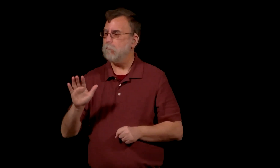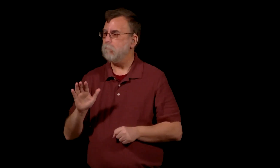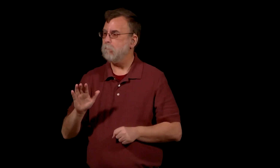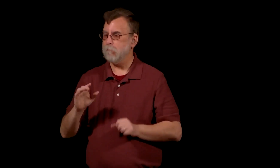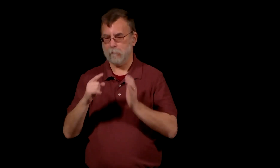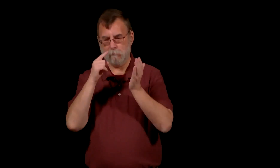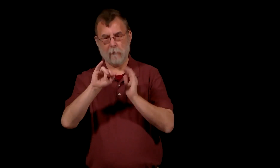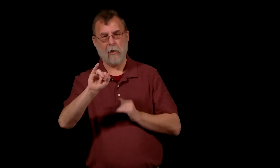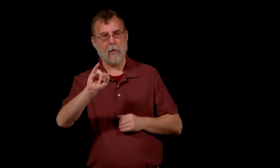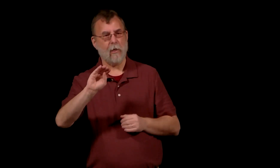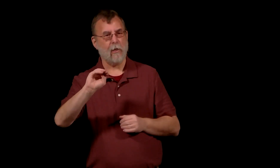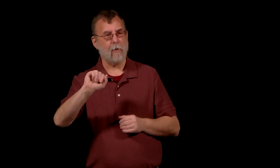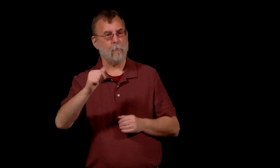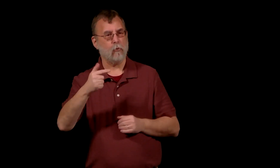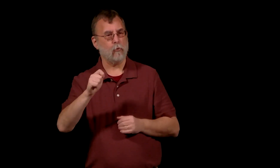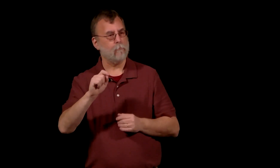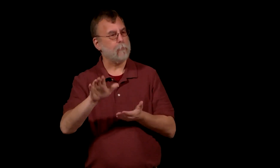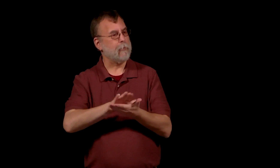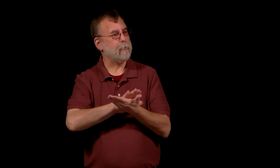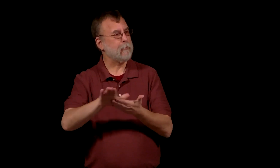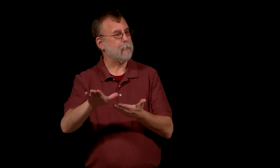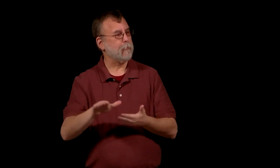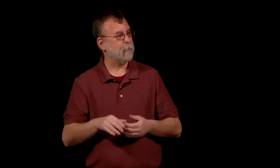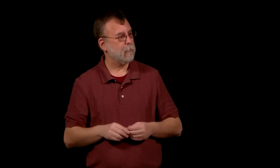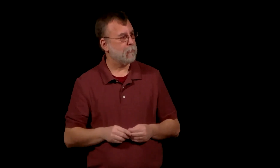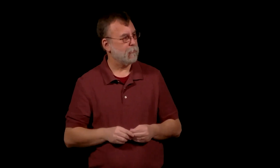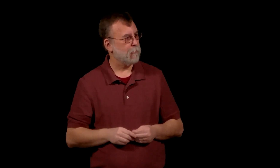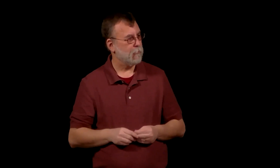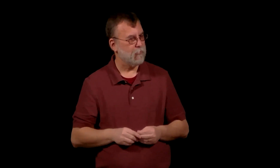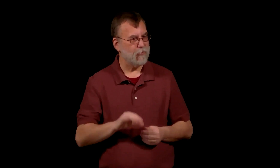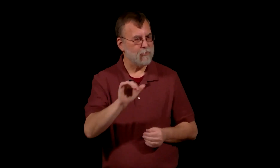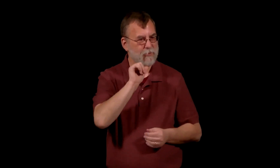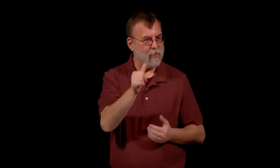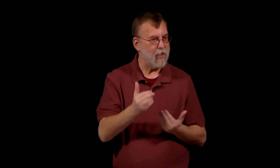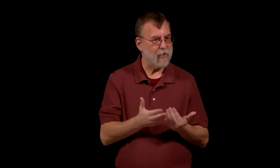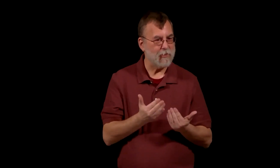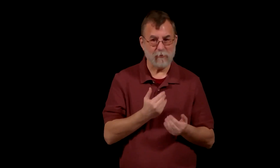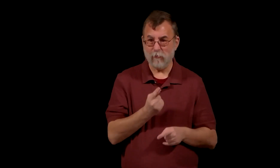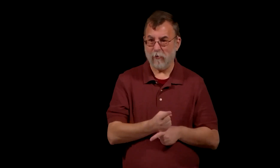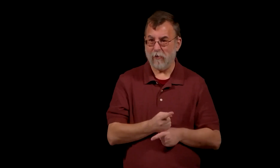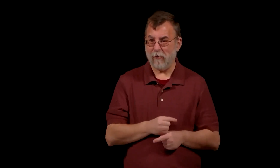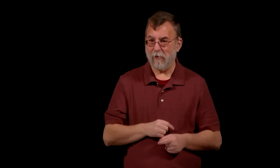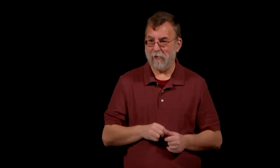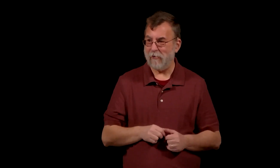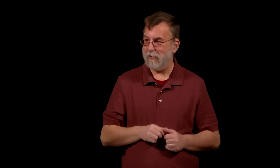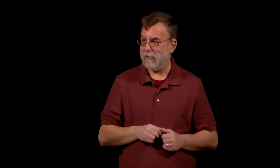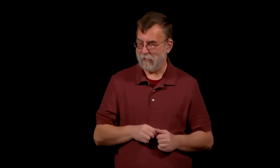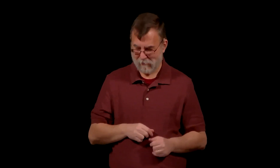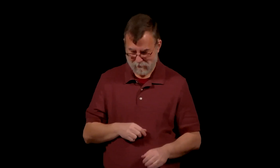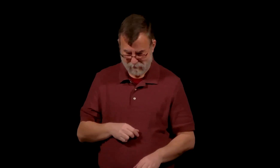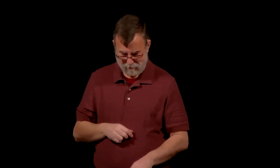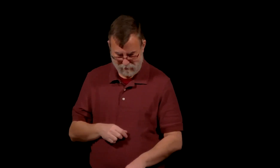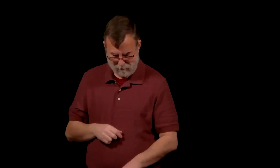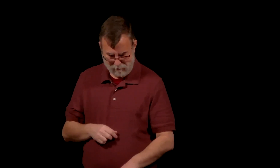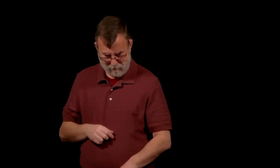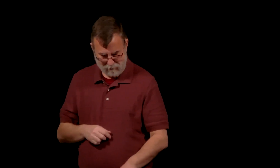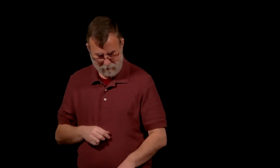We need to try to be in His image, to live in His image, but that's not easy all the time,